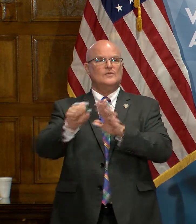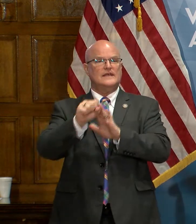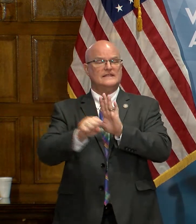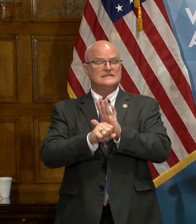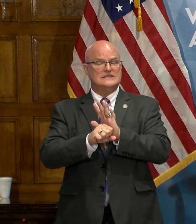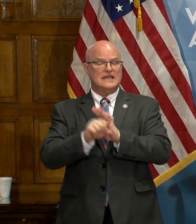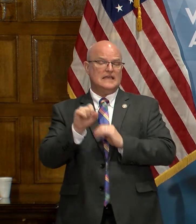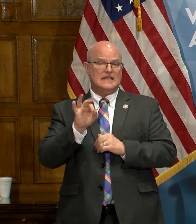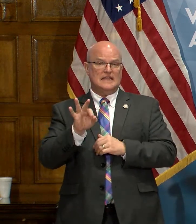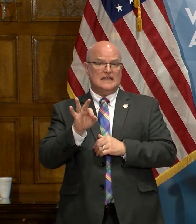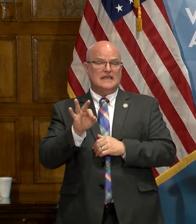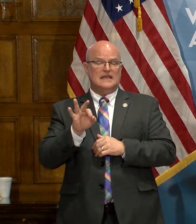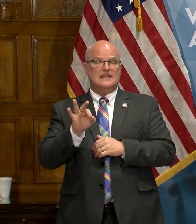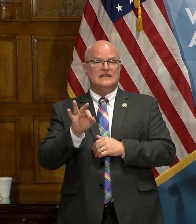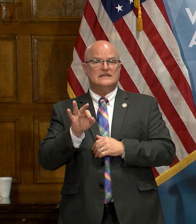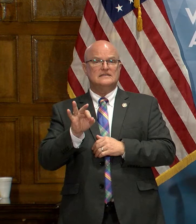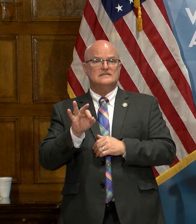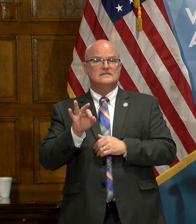I